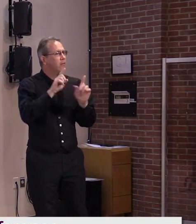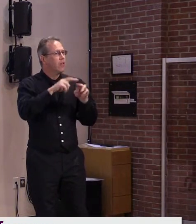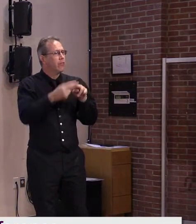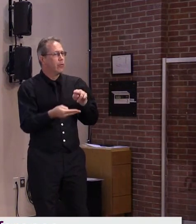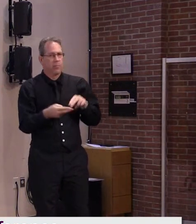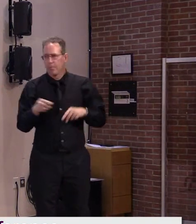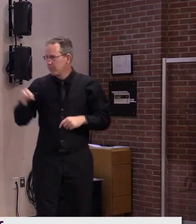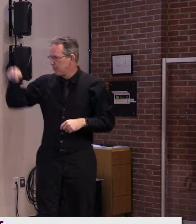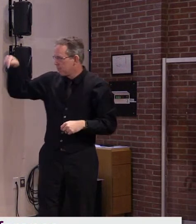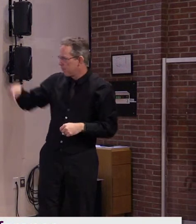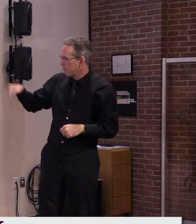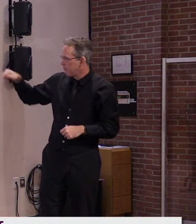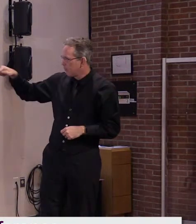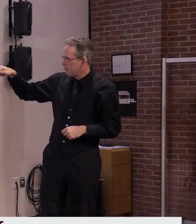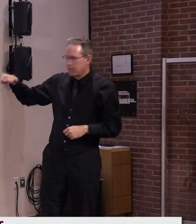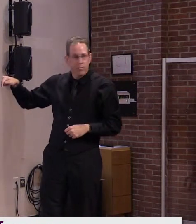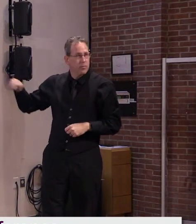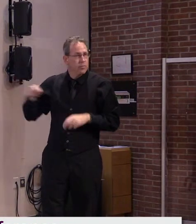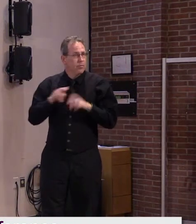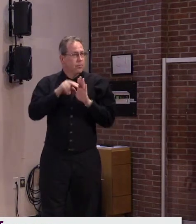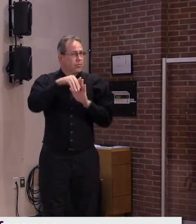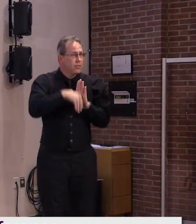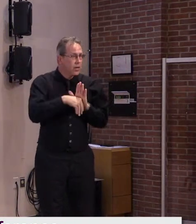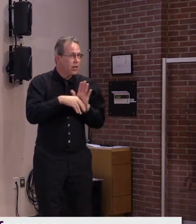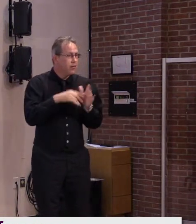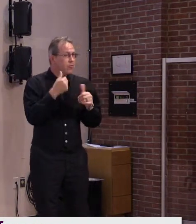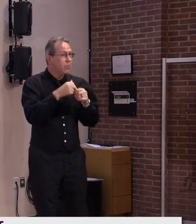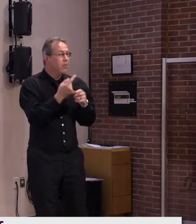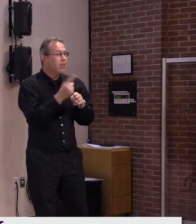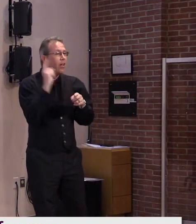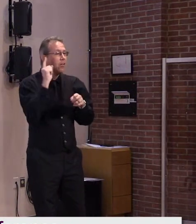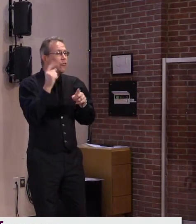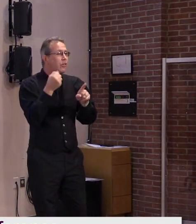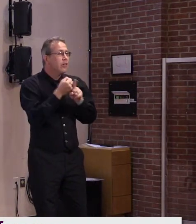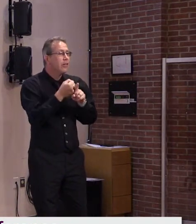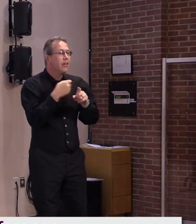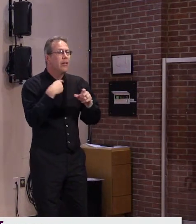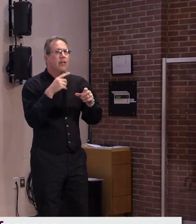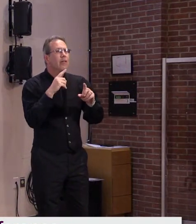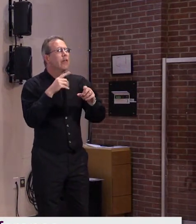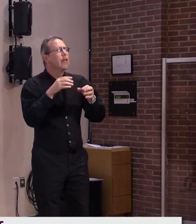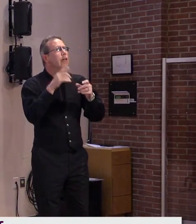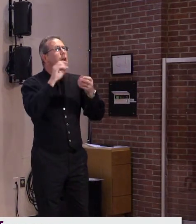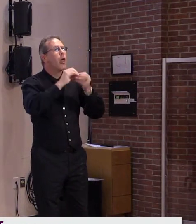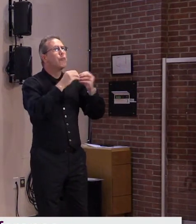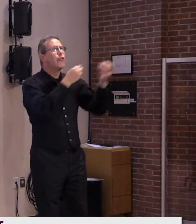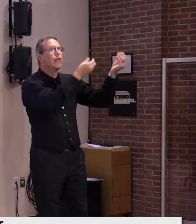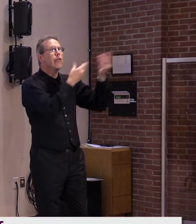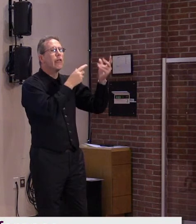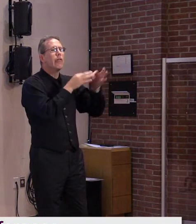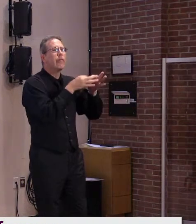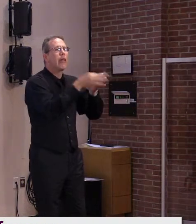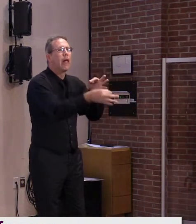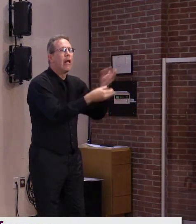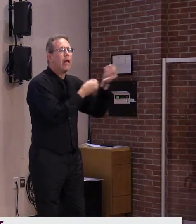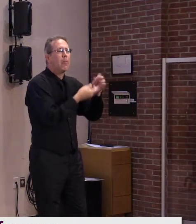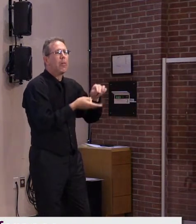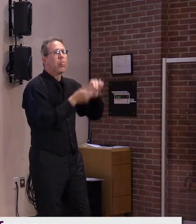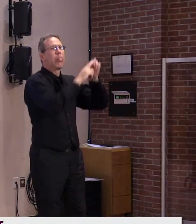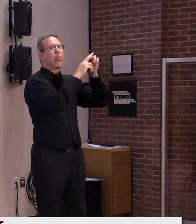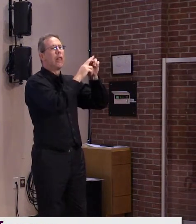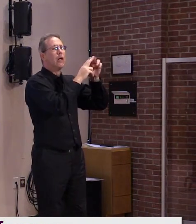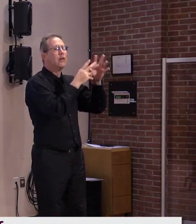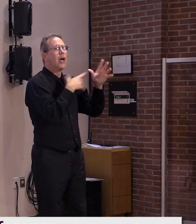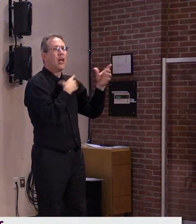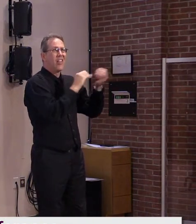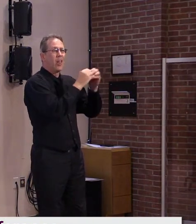the data delay from last week still impacts the reporting from last week. So just a note of caution, one more week and we'll have